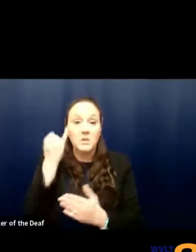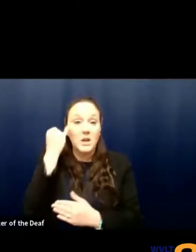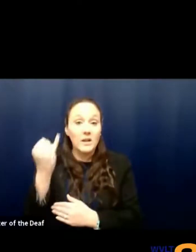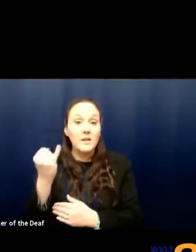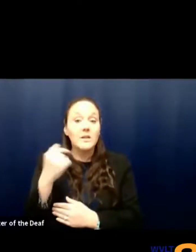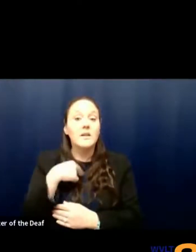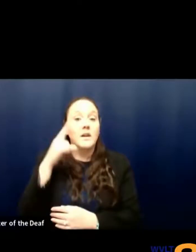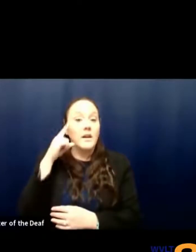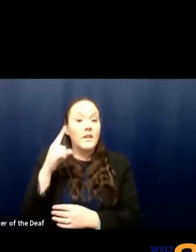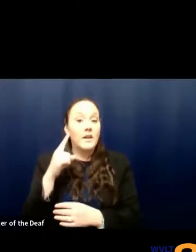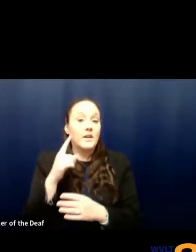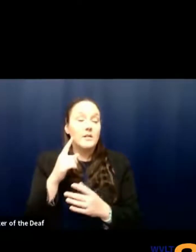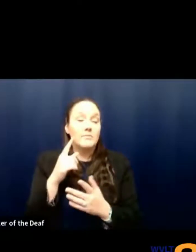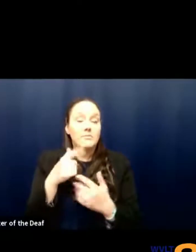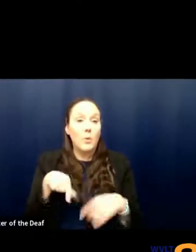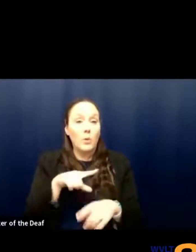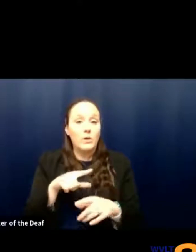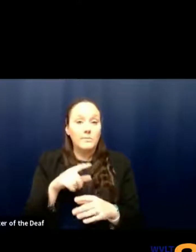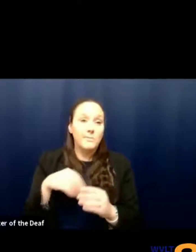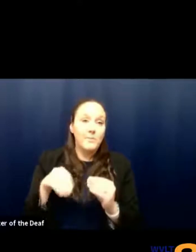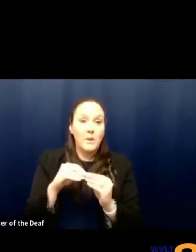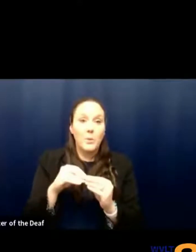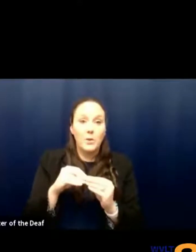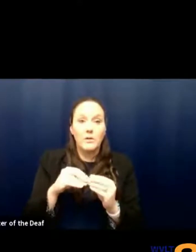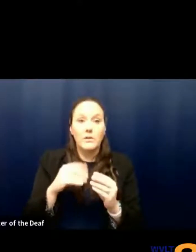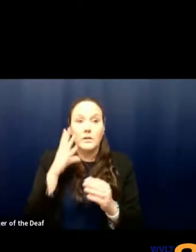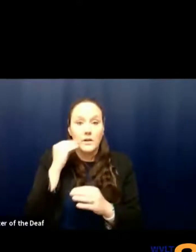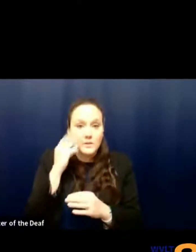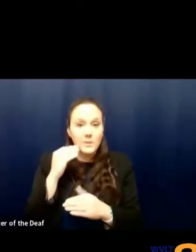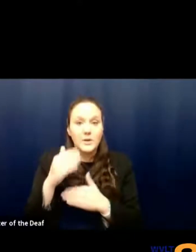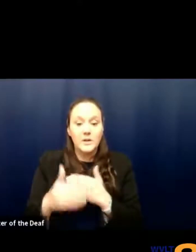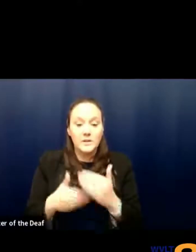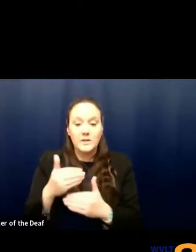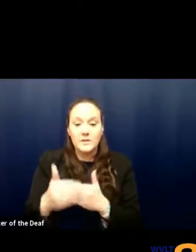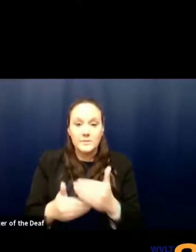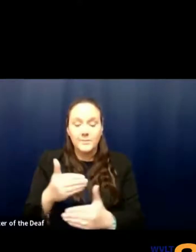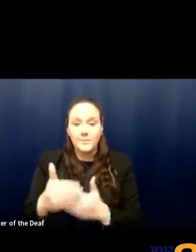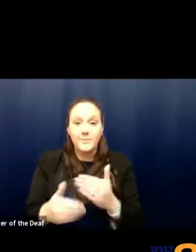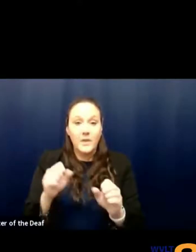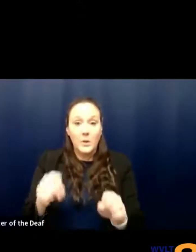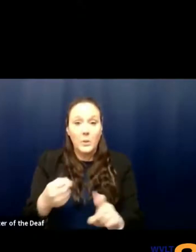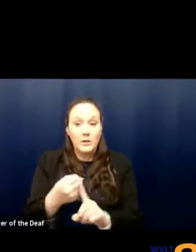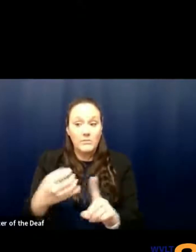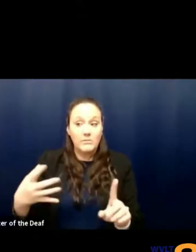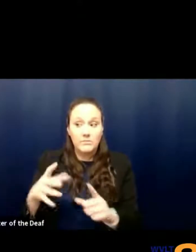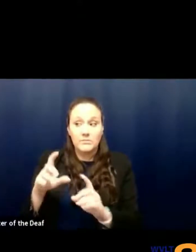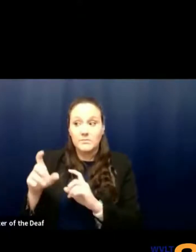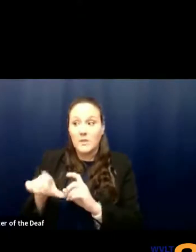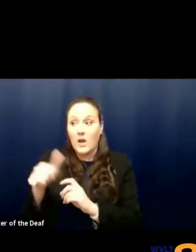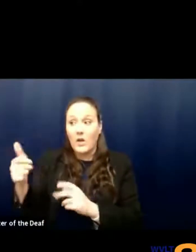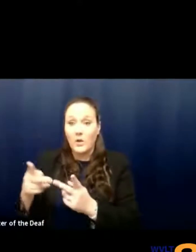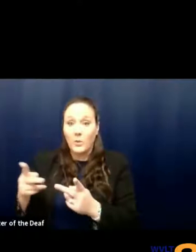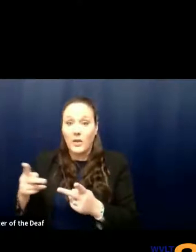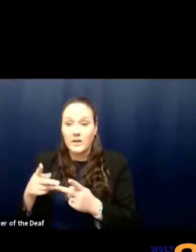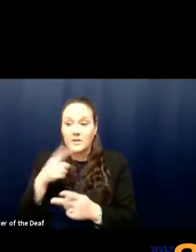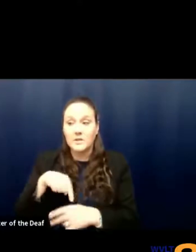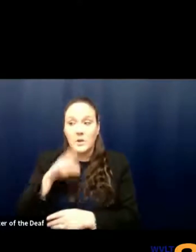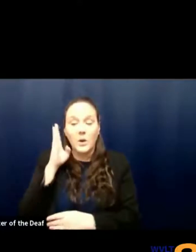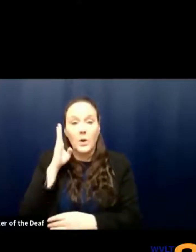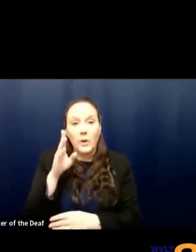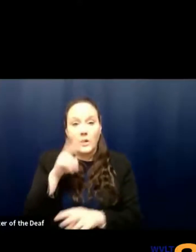that as we get further into this process and we are able to expand into more partnerships, we will definitely want to look at how we can